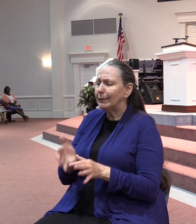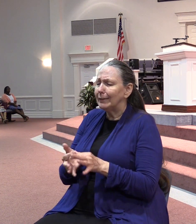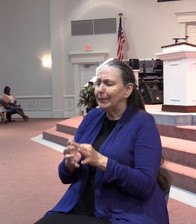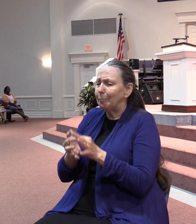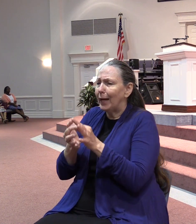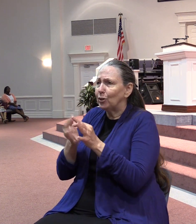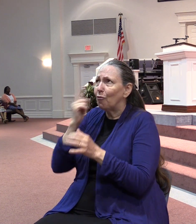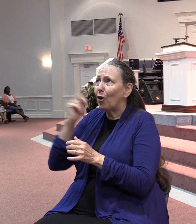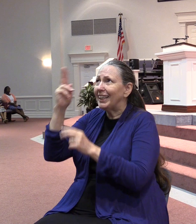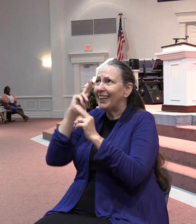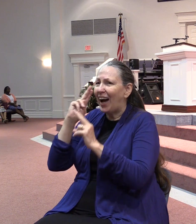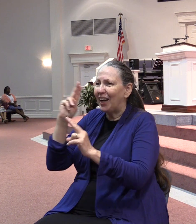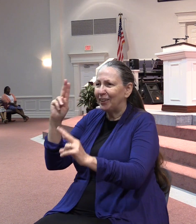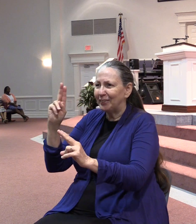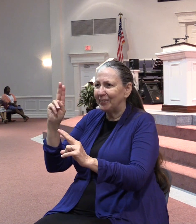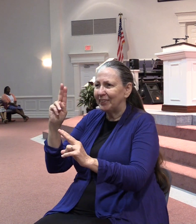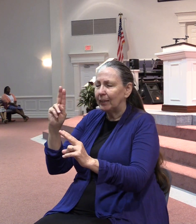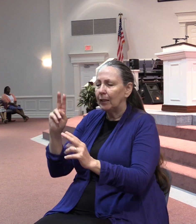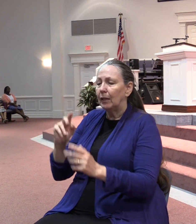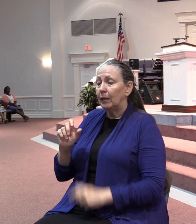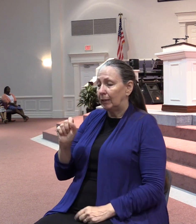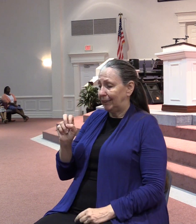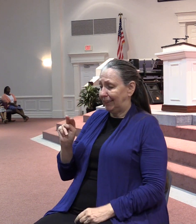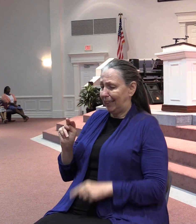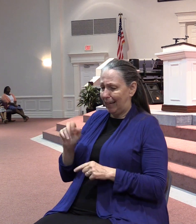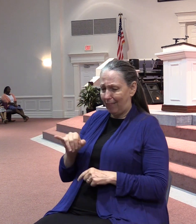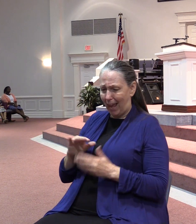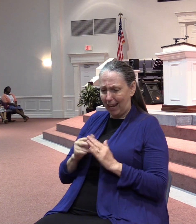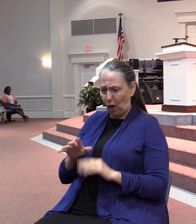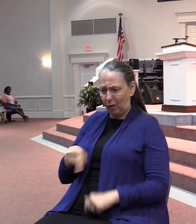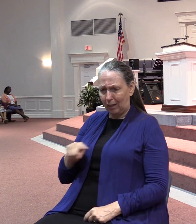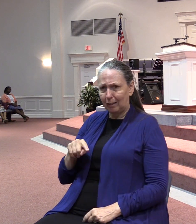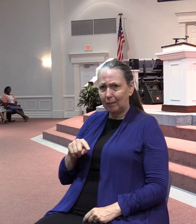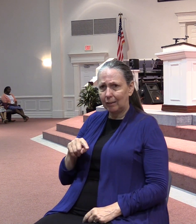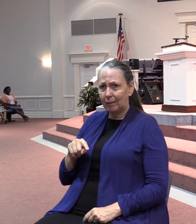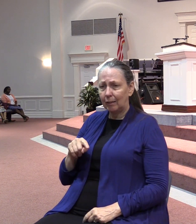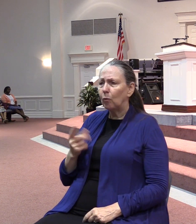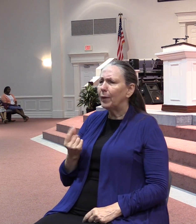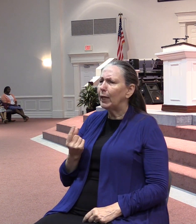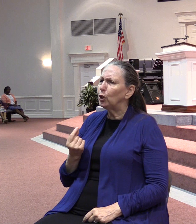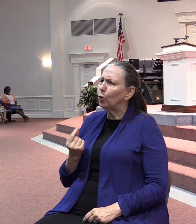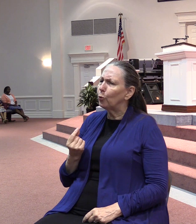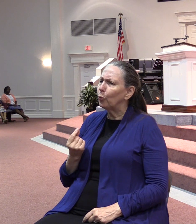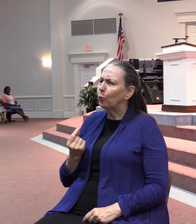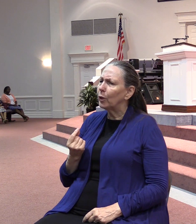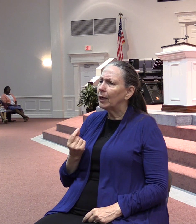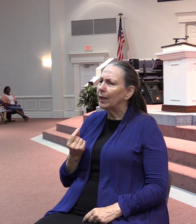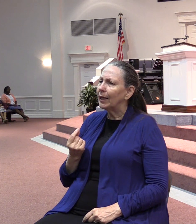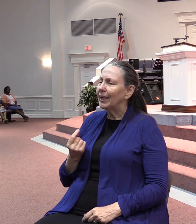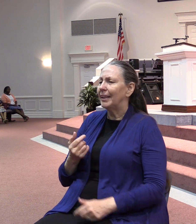place for His glory. So the sin of Samaria is that they simply